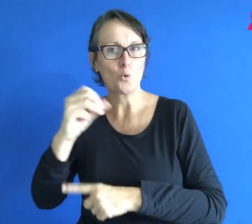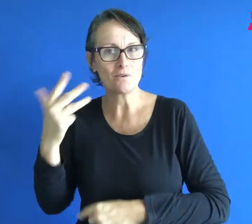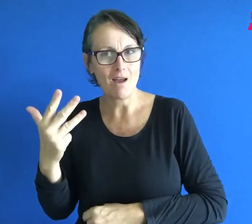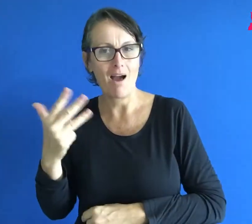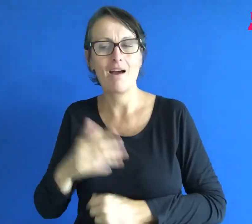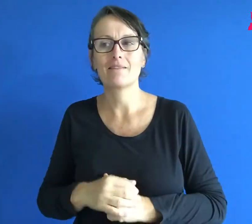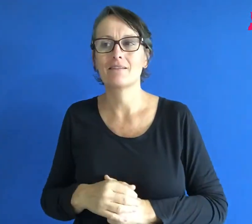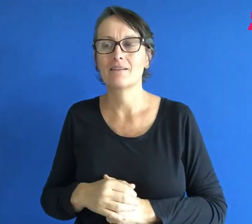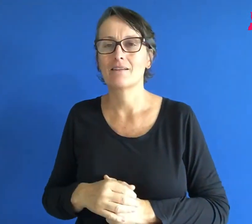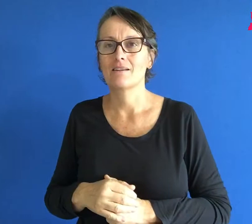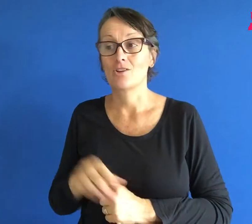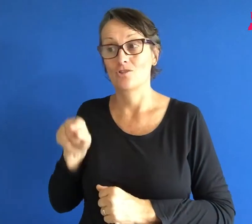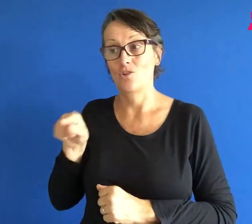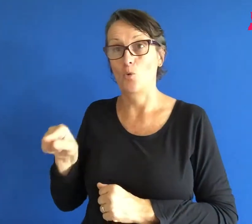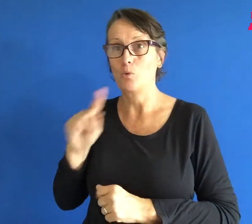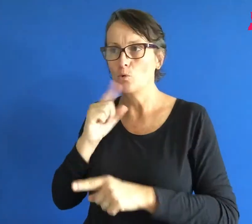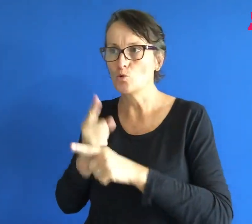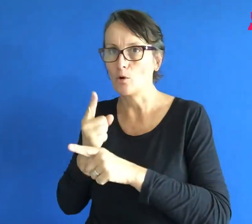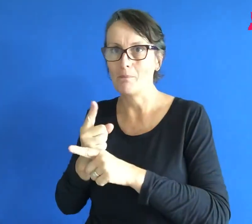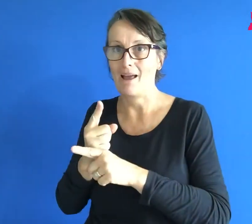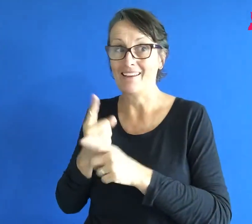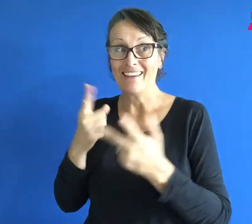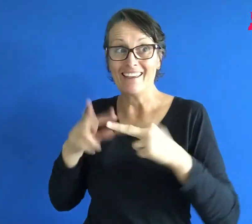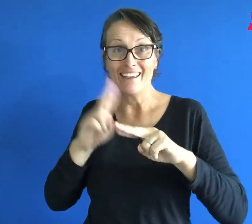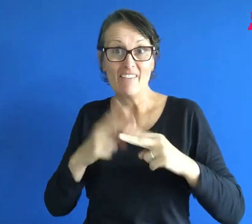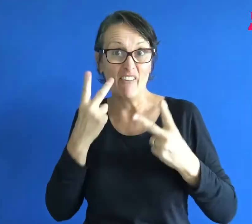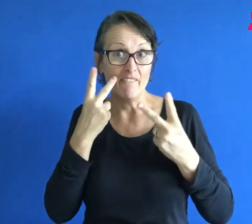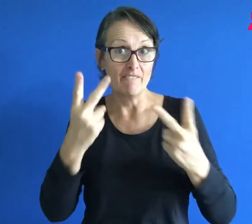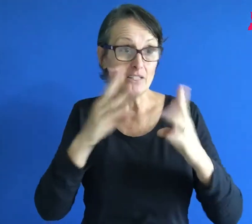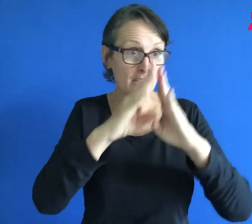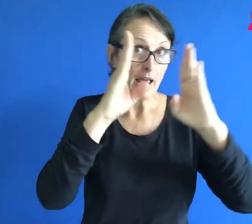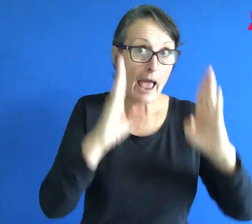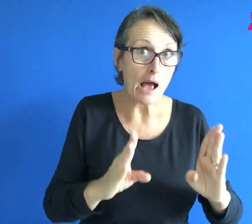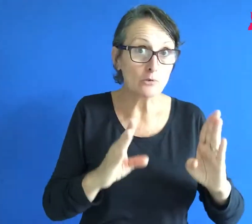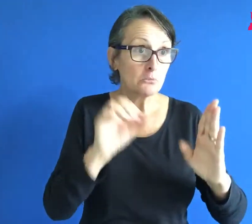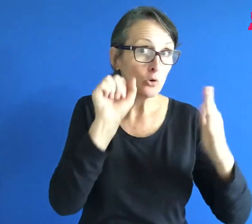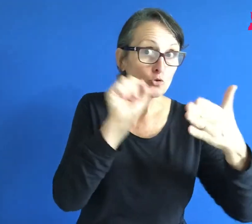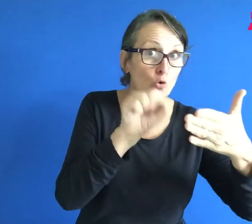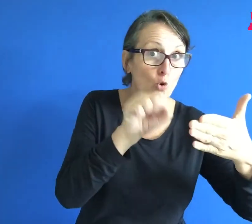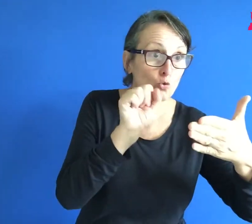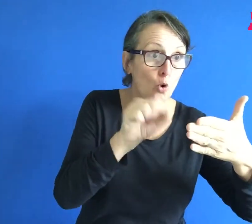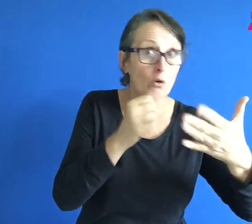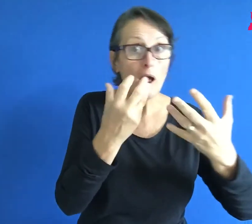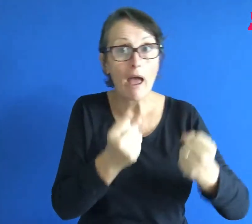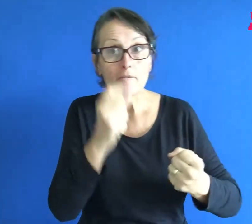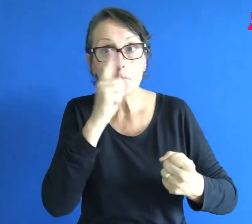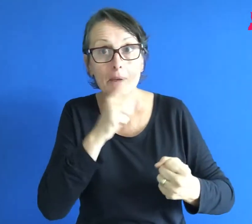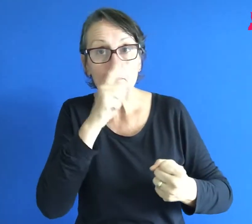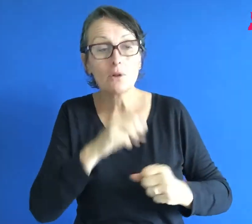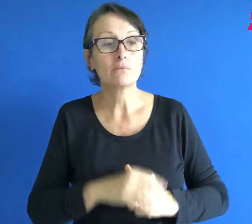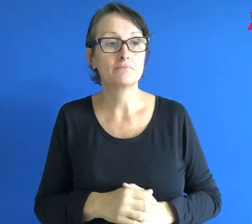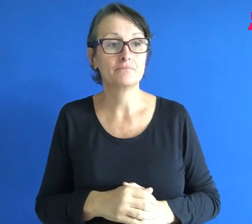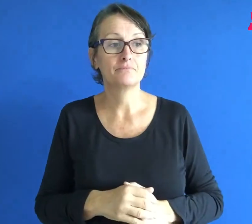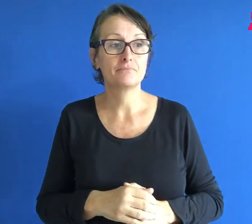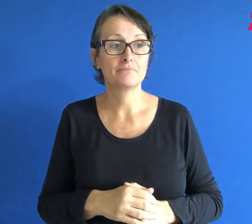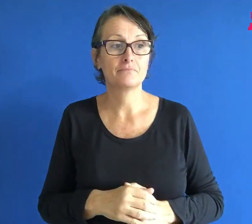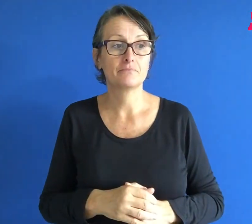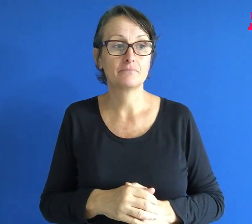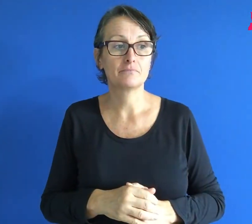we would perform if we were to go to a house to do this work. And this is CFA, okay? I'm Cliff everywhere else, but in CFA, I'm Cliffy.